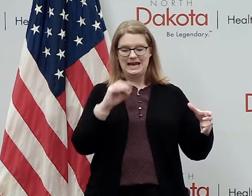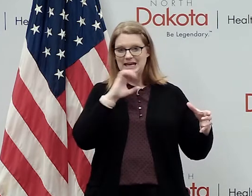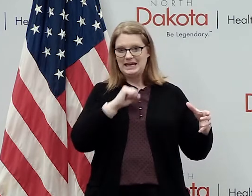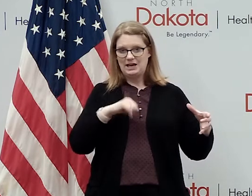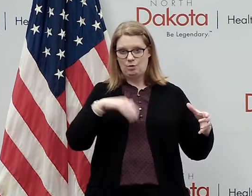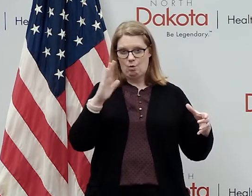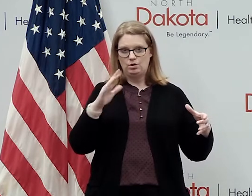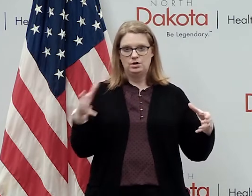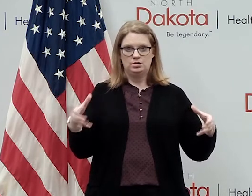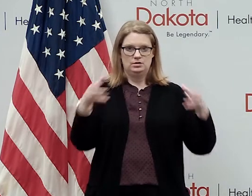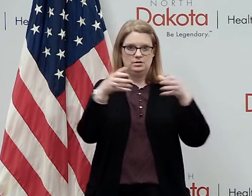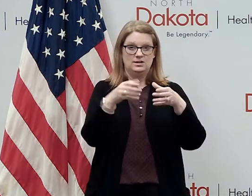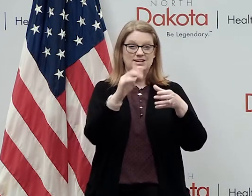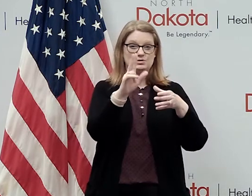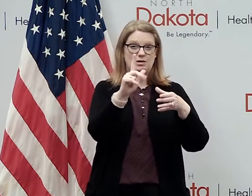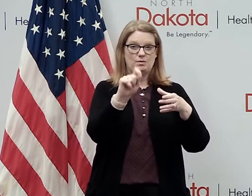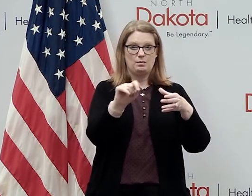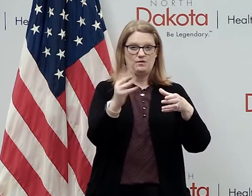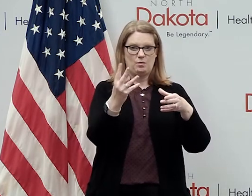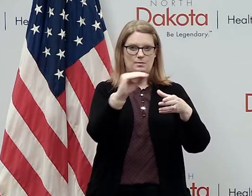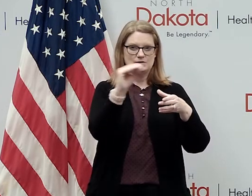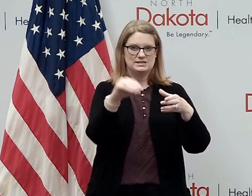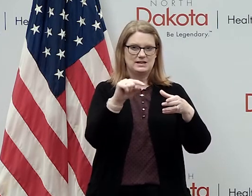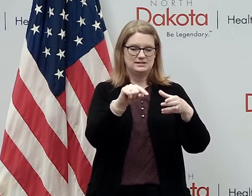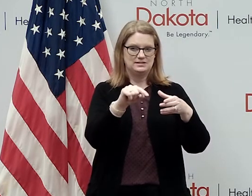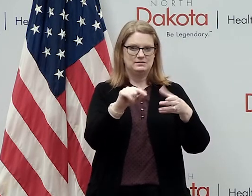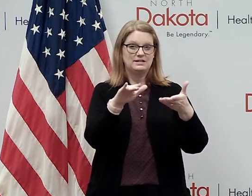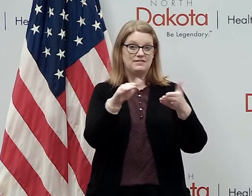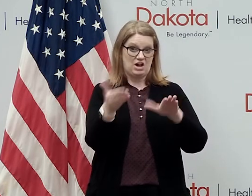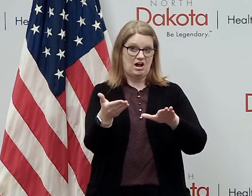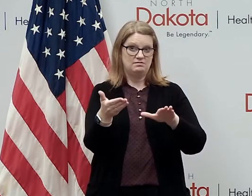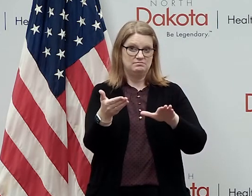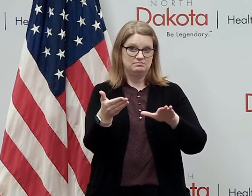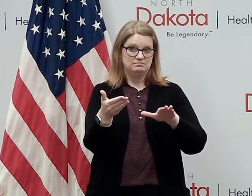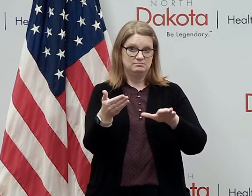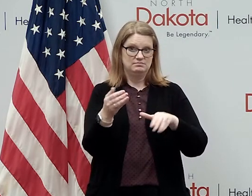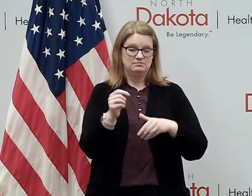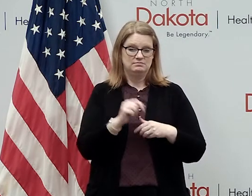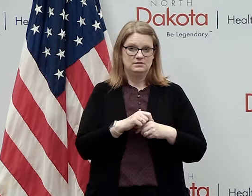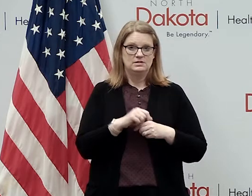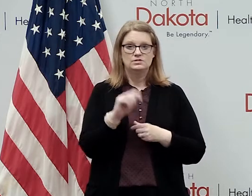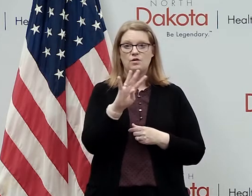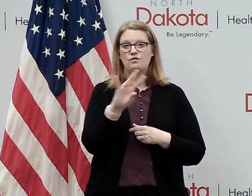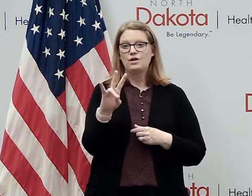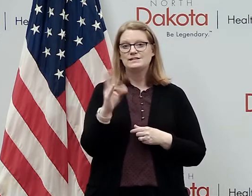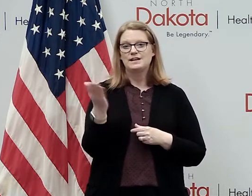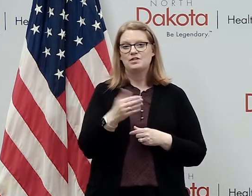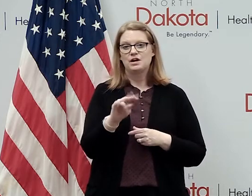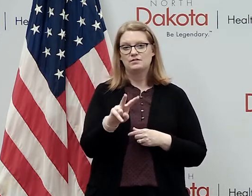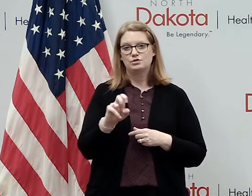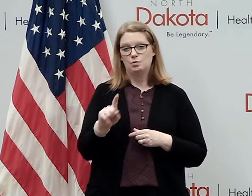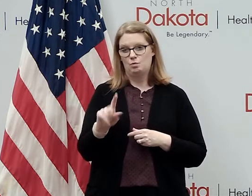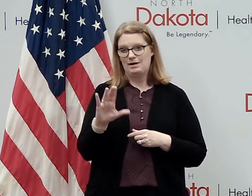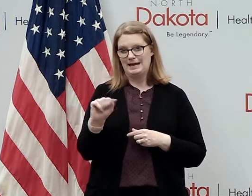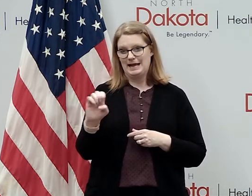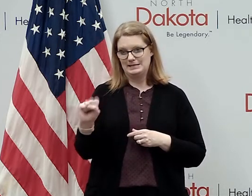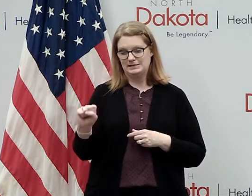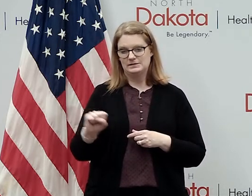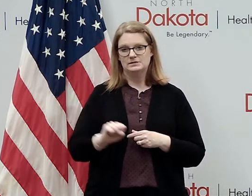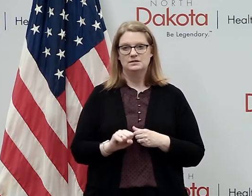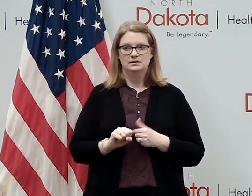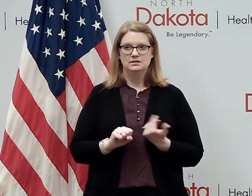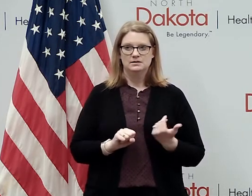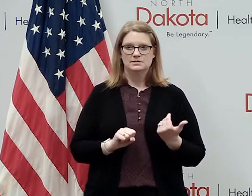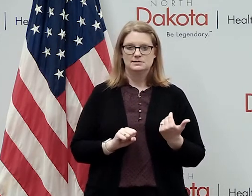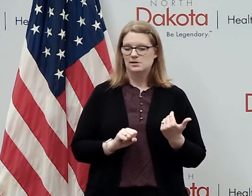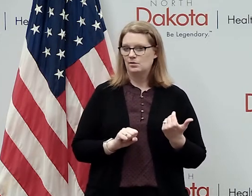contracted COVID-19 in North Dakota have died. So 47 out of 201 cases. So just